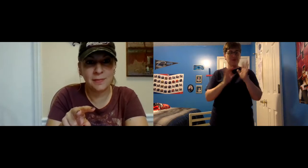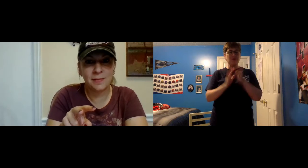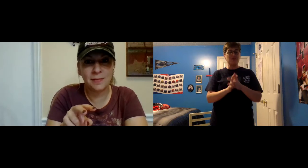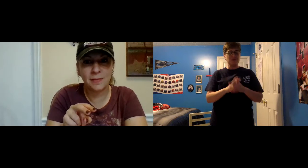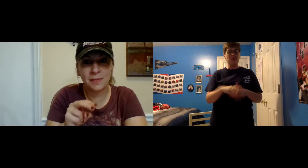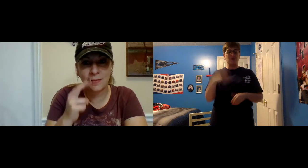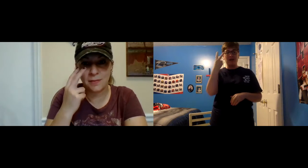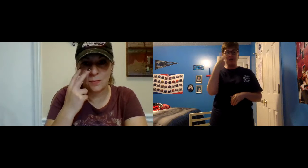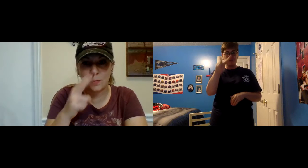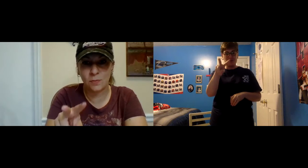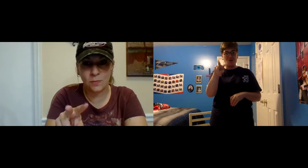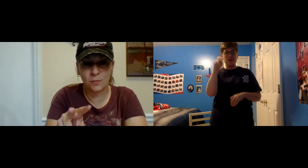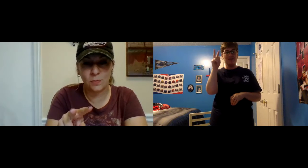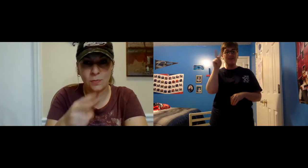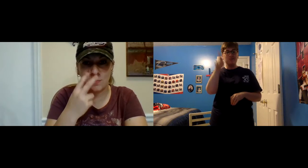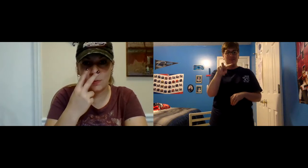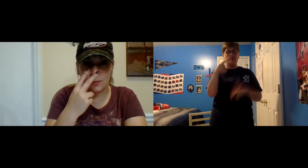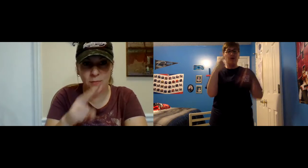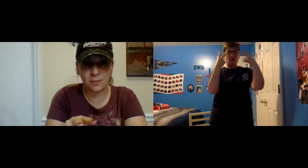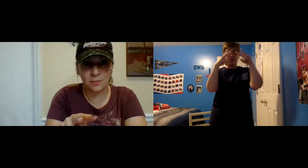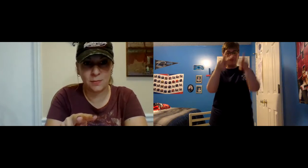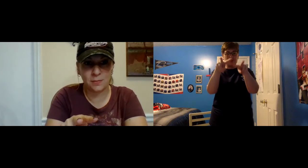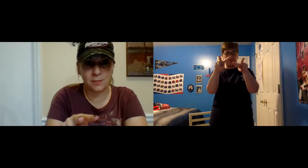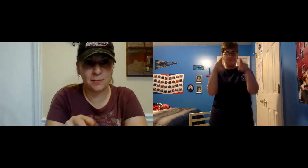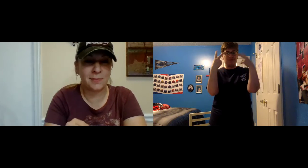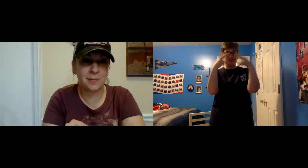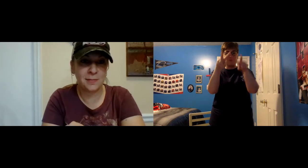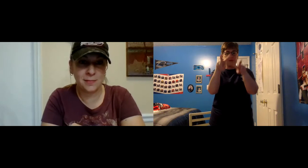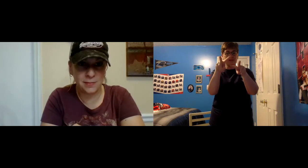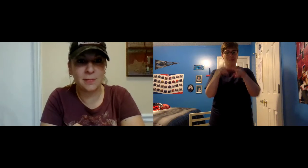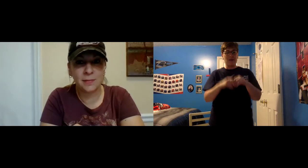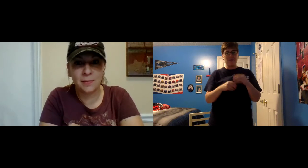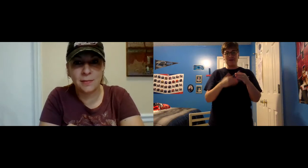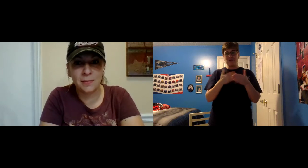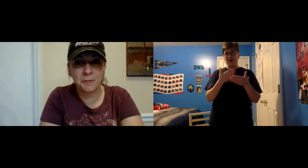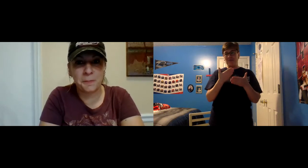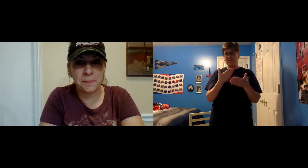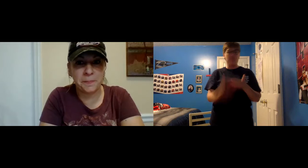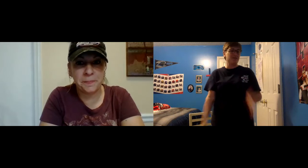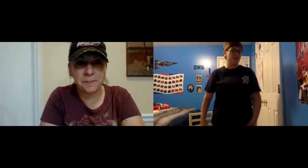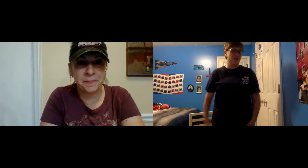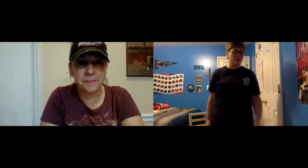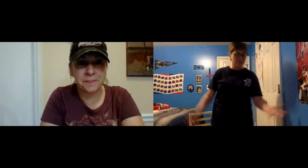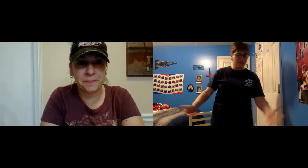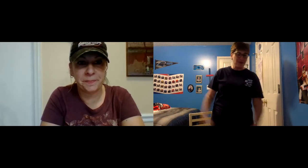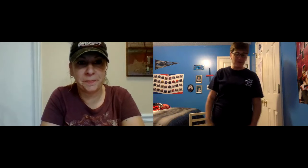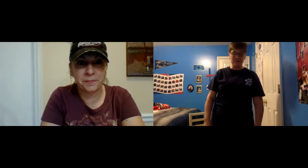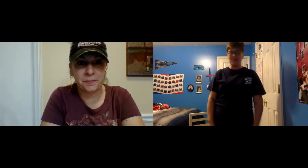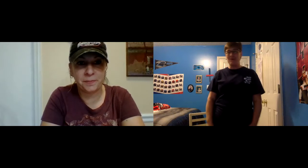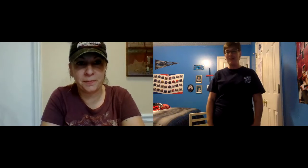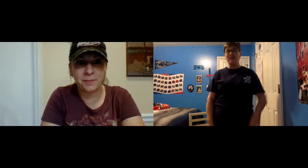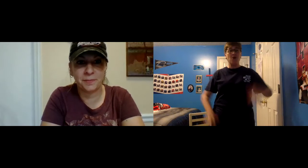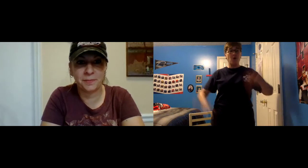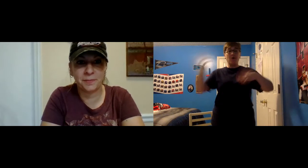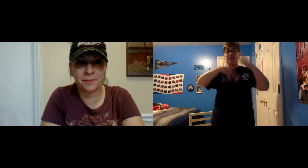one, both are right with just 1 or with 2. Just depends on how much emphasis you want to put there